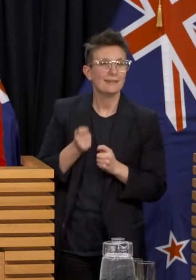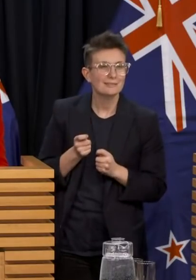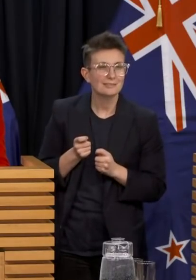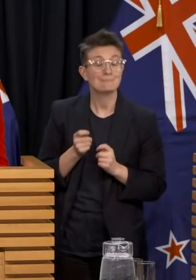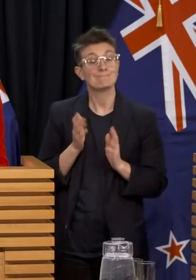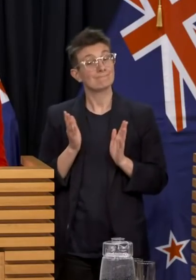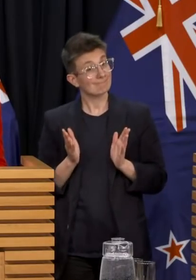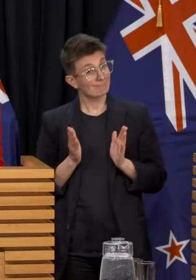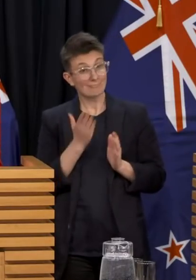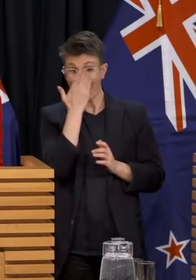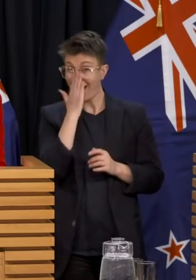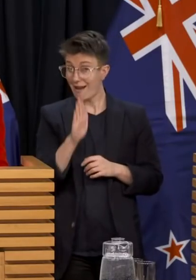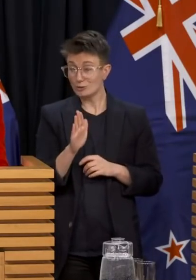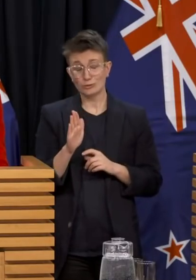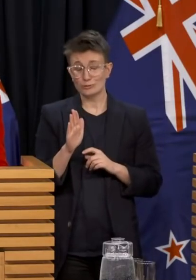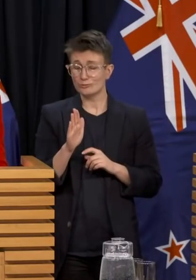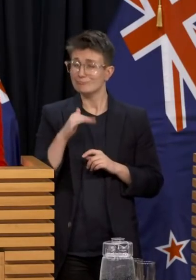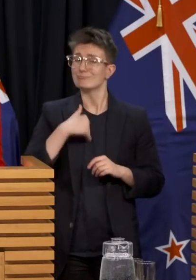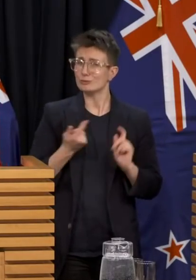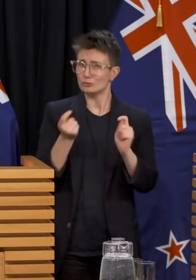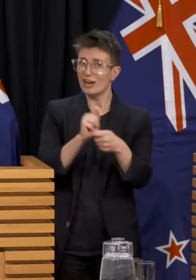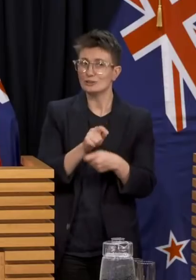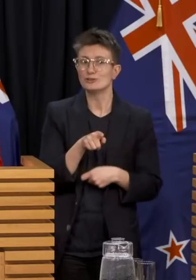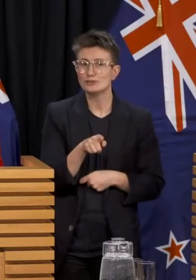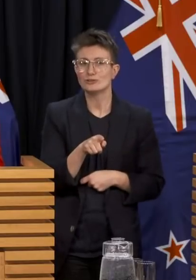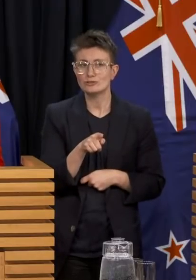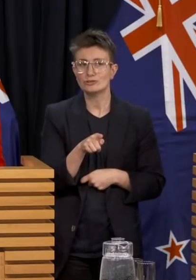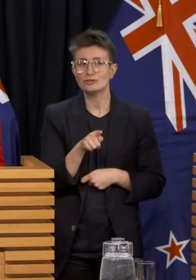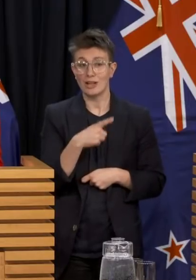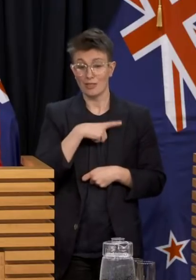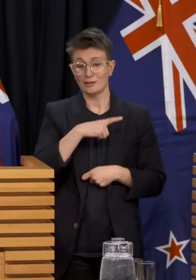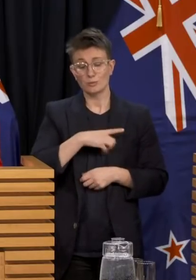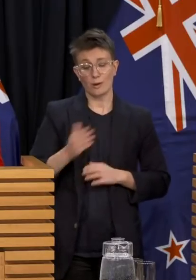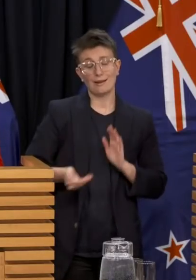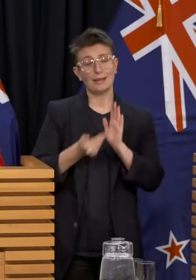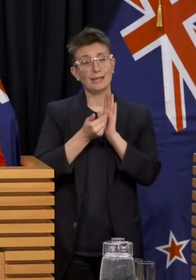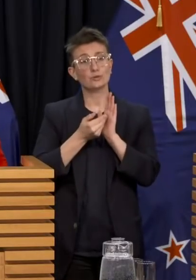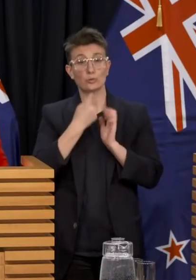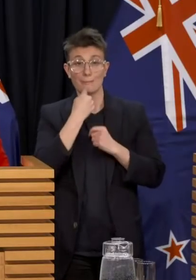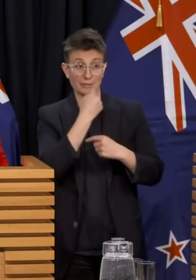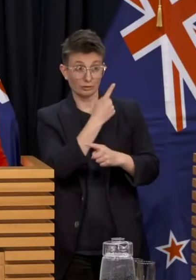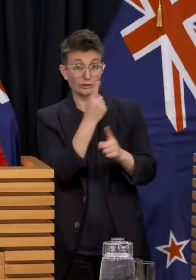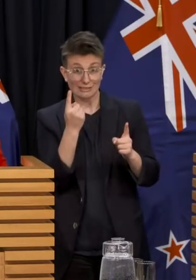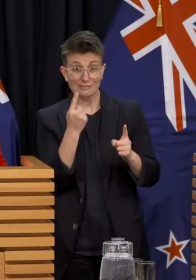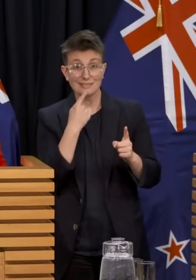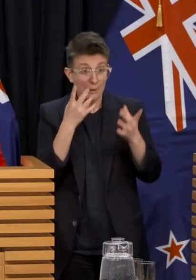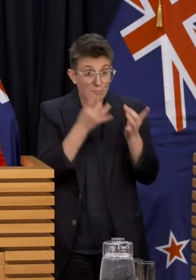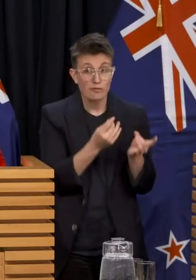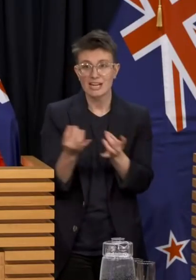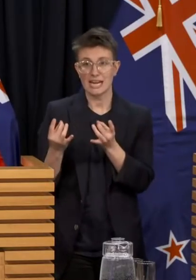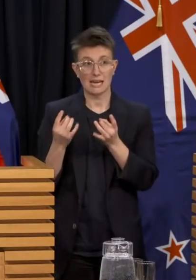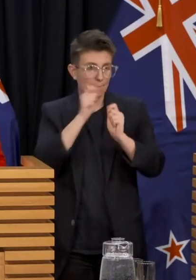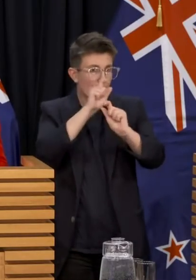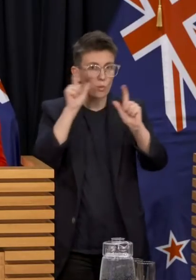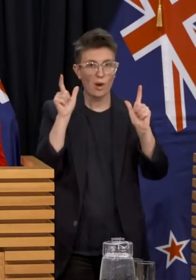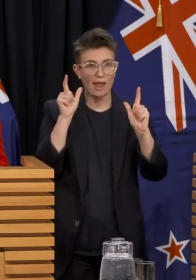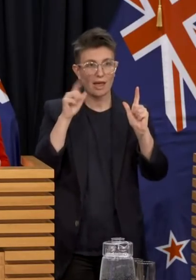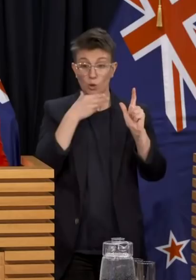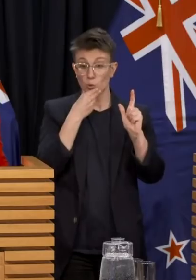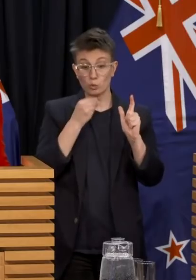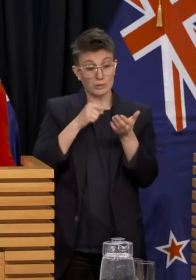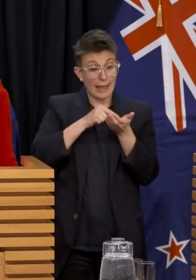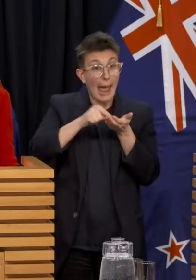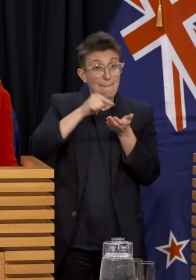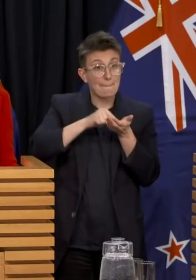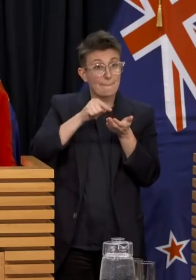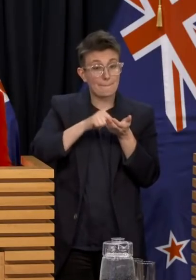one of the reasons why we have that extra messaging and are encouraging people, of course, to use the COVID tracker to help us should